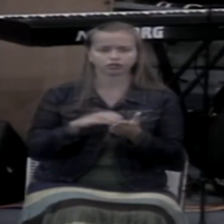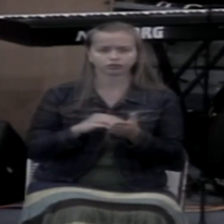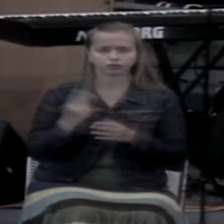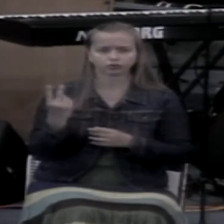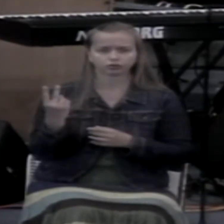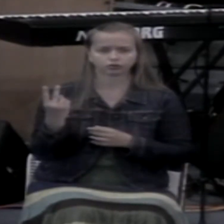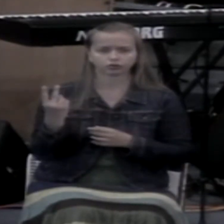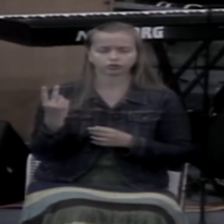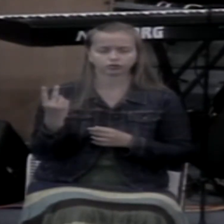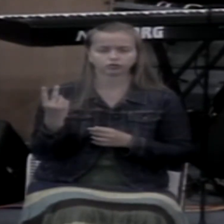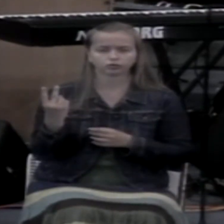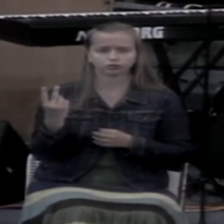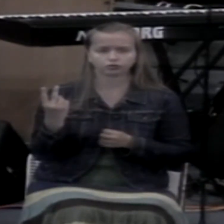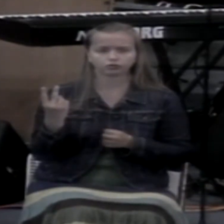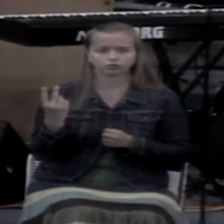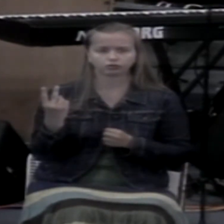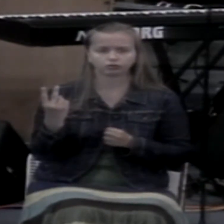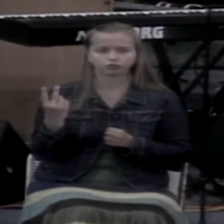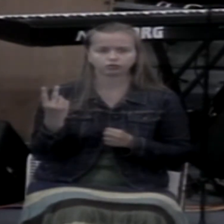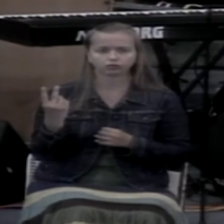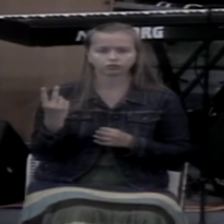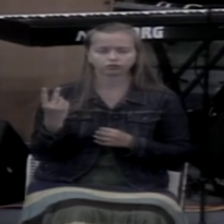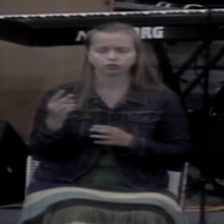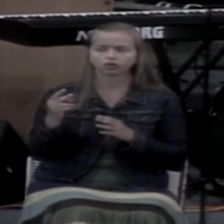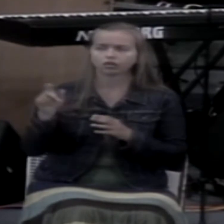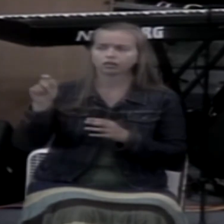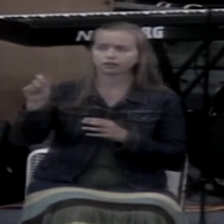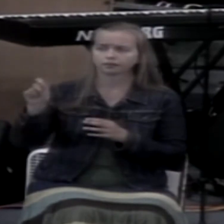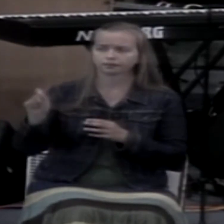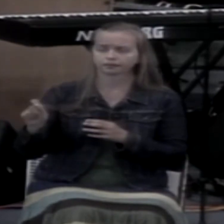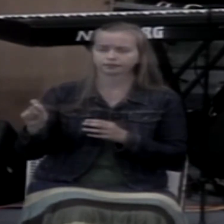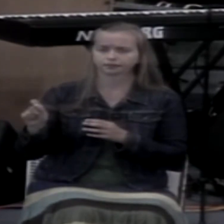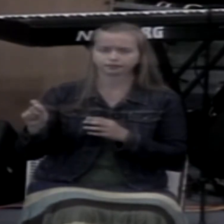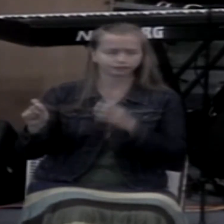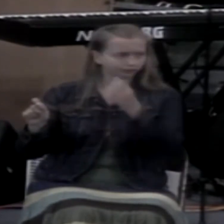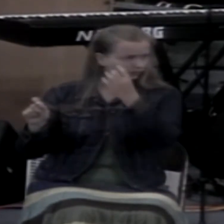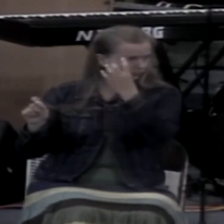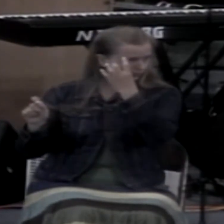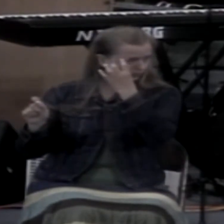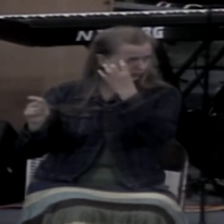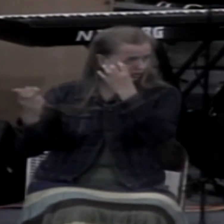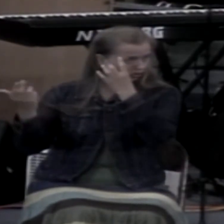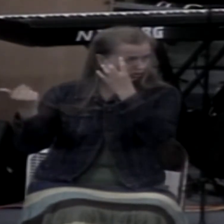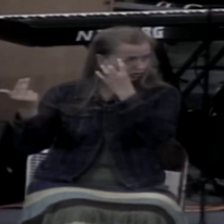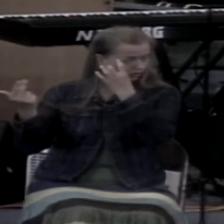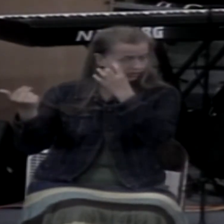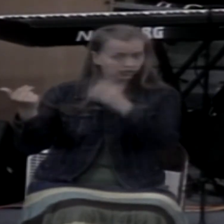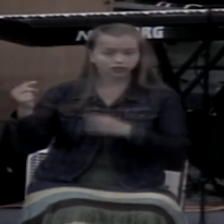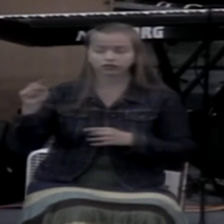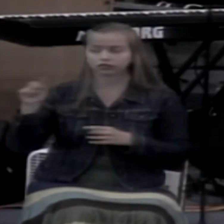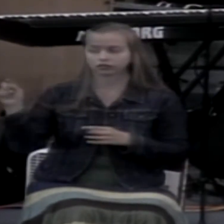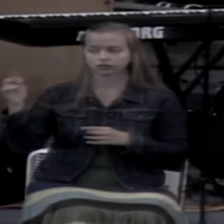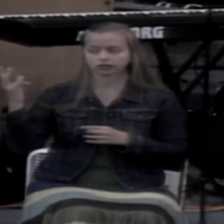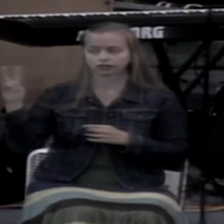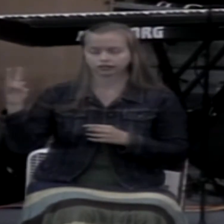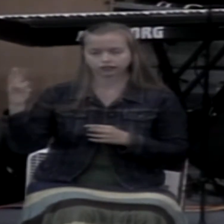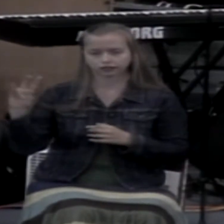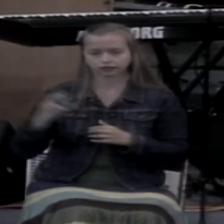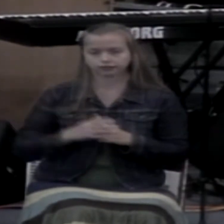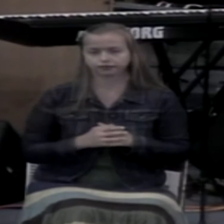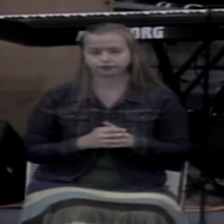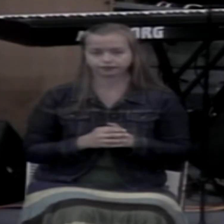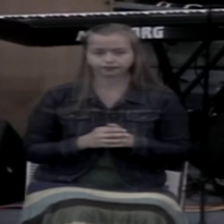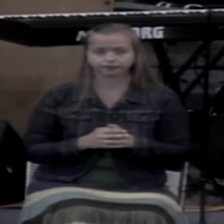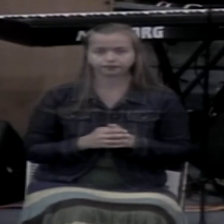Peter says, submit yourselves to every ordinance of man for the Lord's sake. Now, this is something.